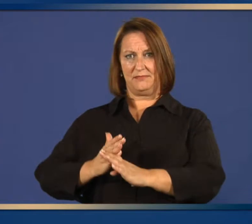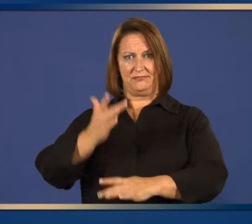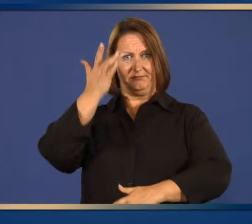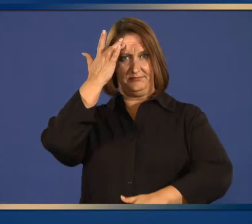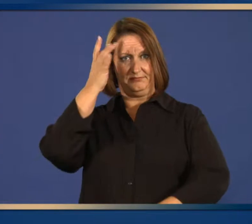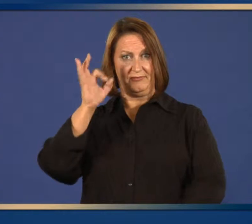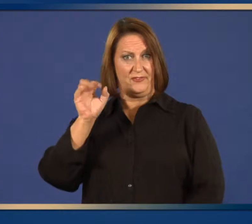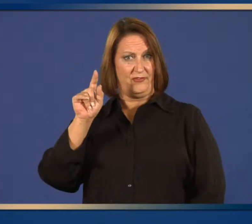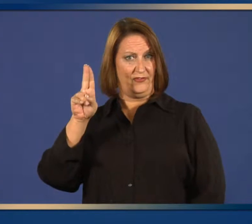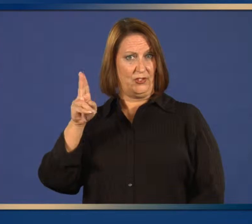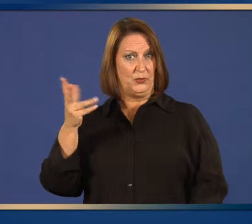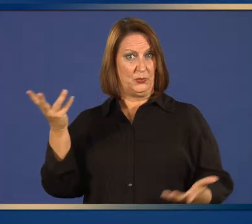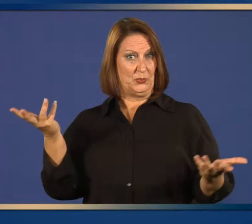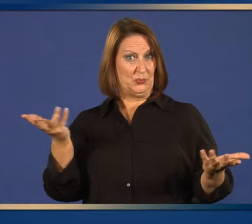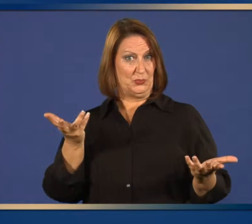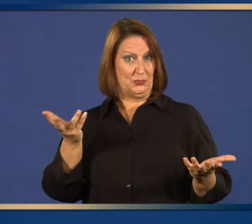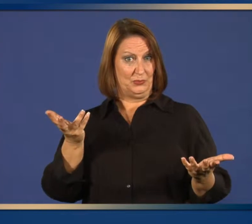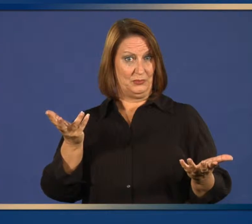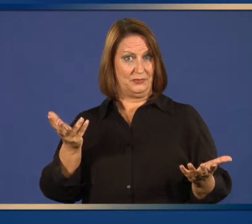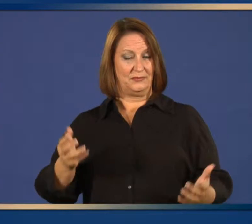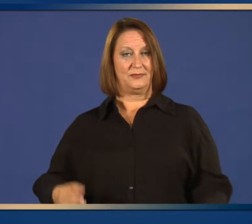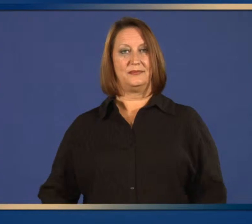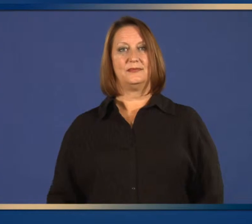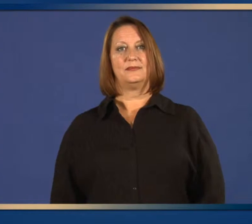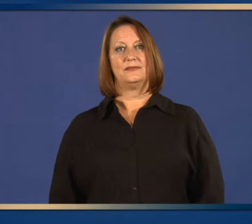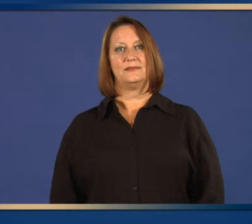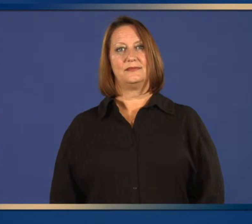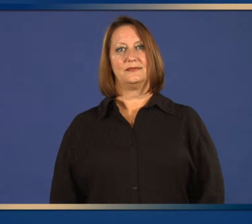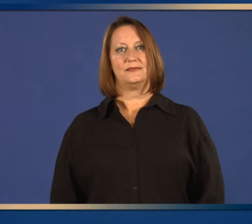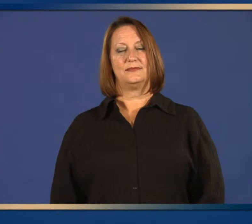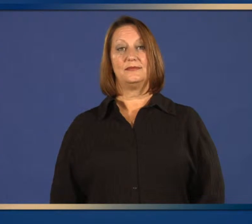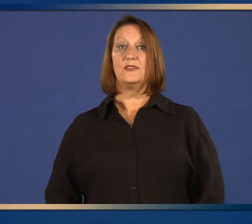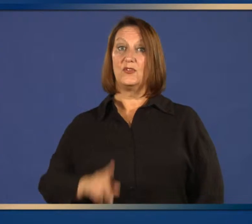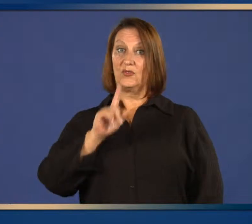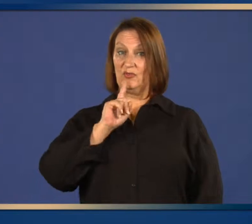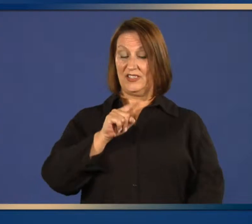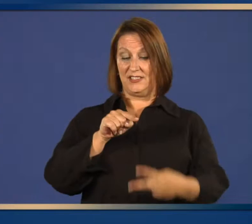Inactivated Influenza Vaccine.